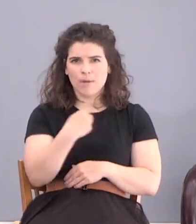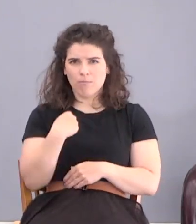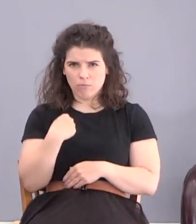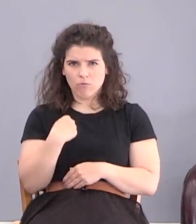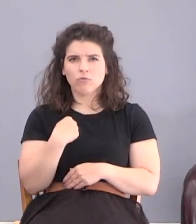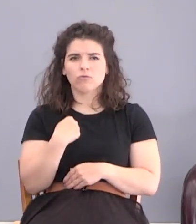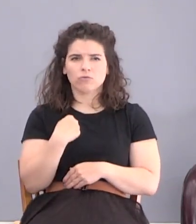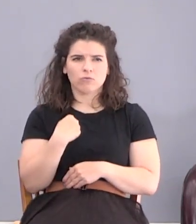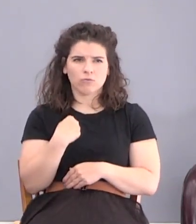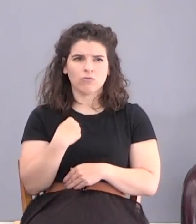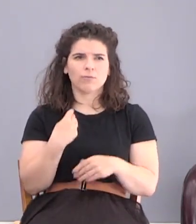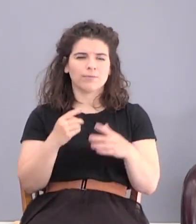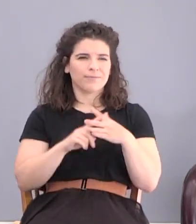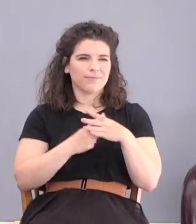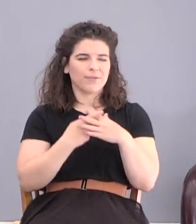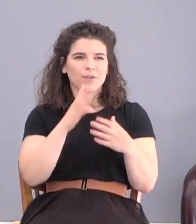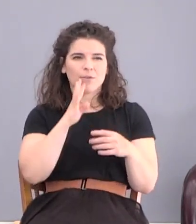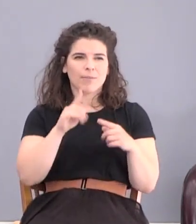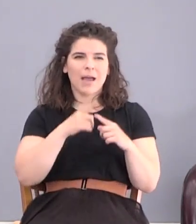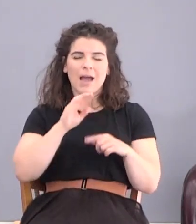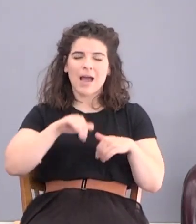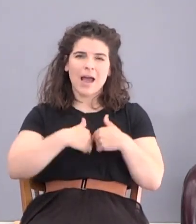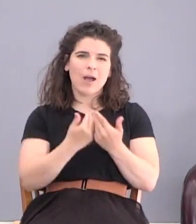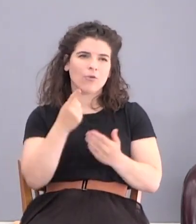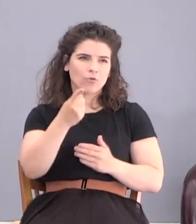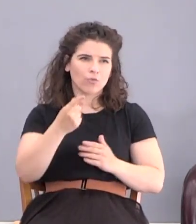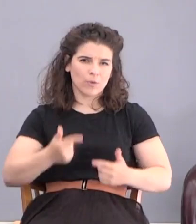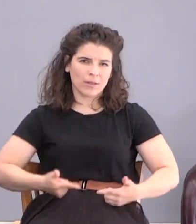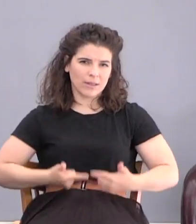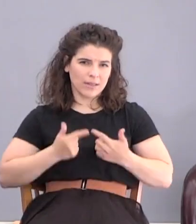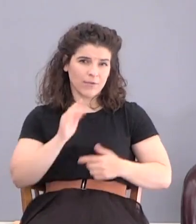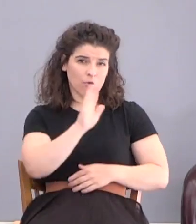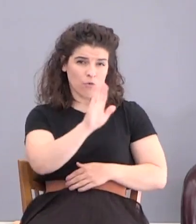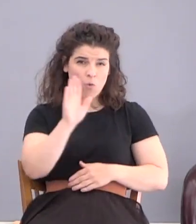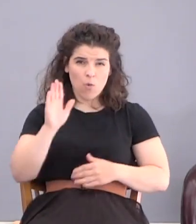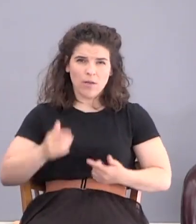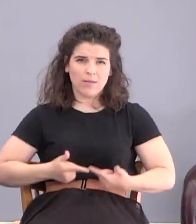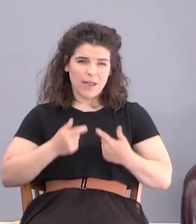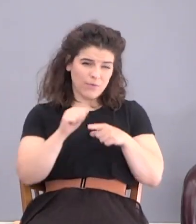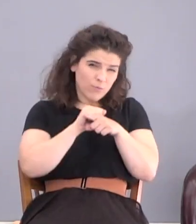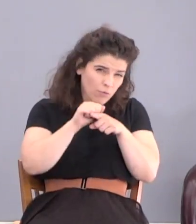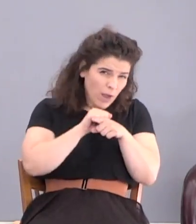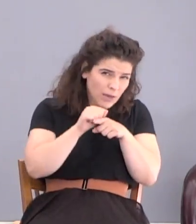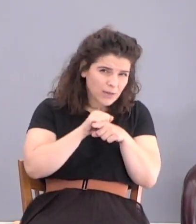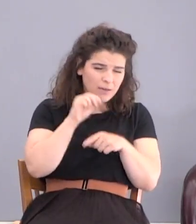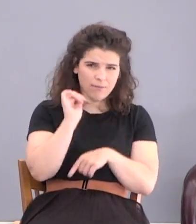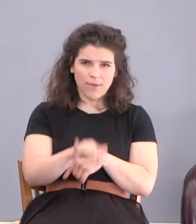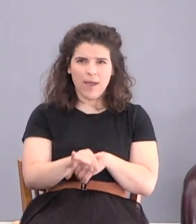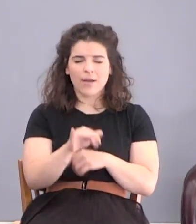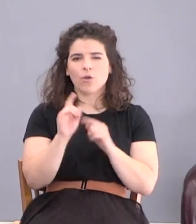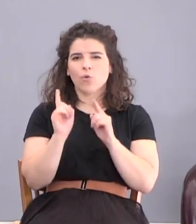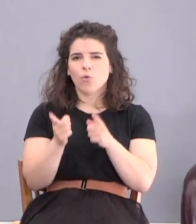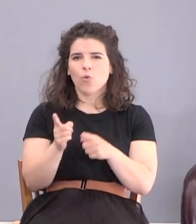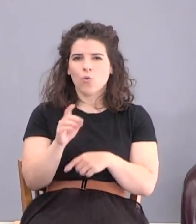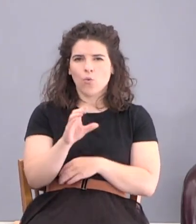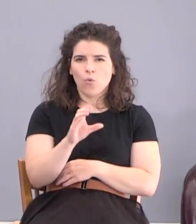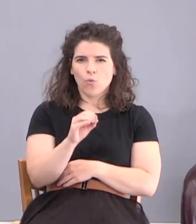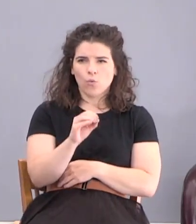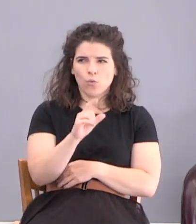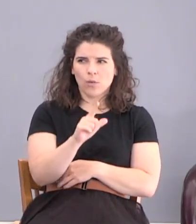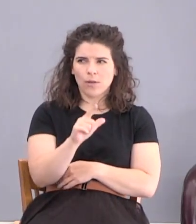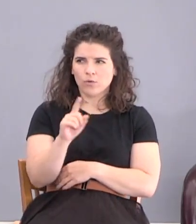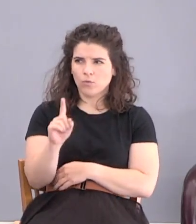You start to talk about how you live your life, the practice. And if you turn over to Colossians 1 real quick, you'll notice here,